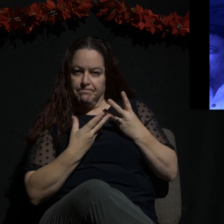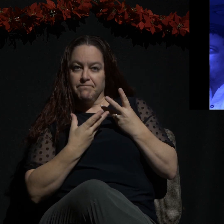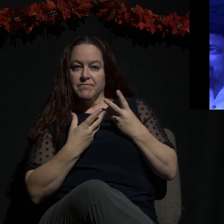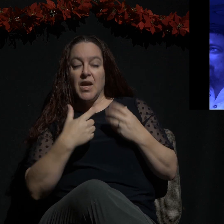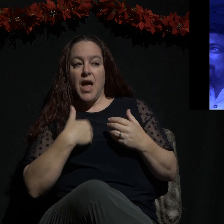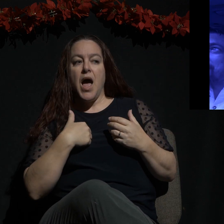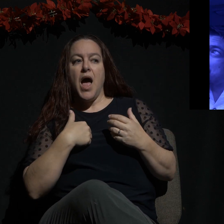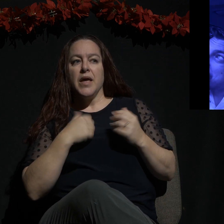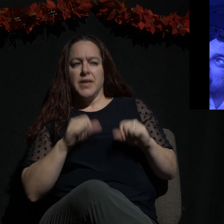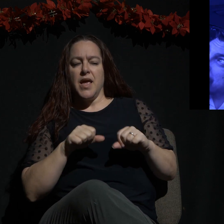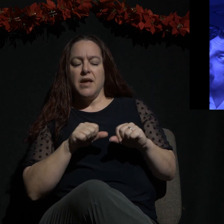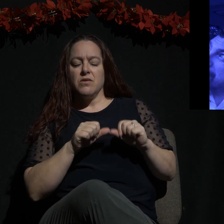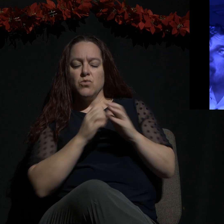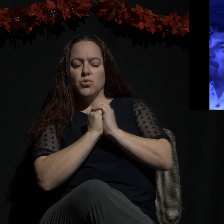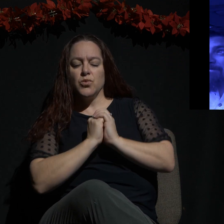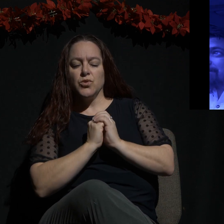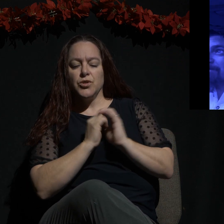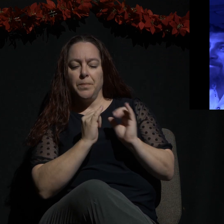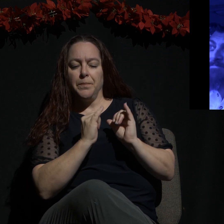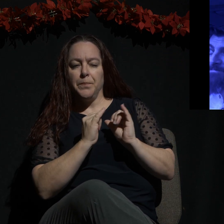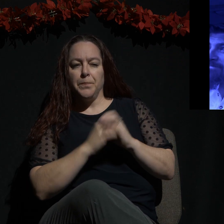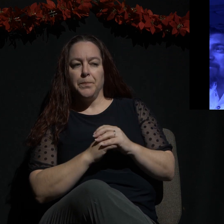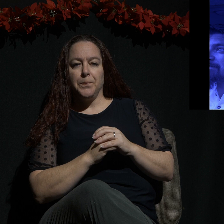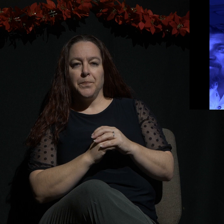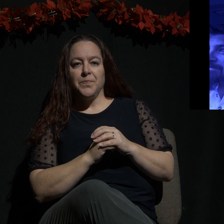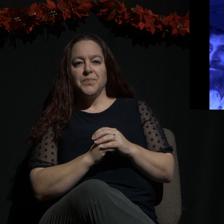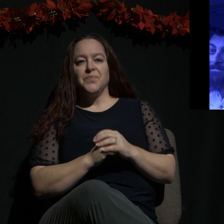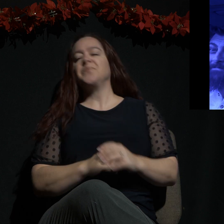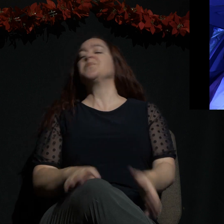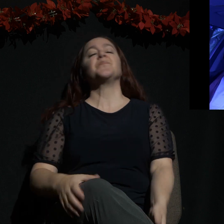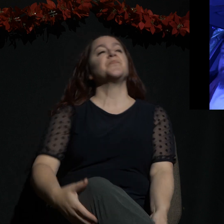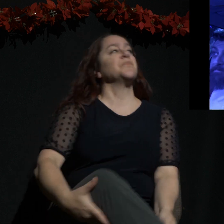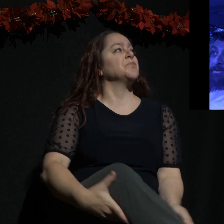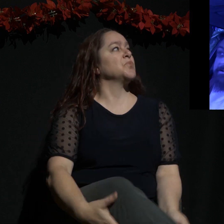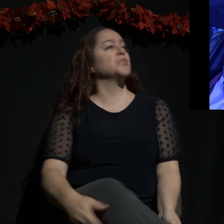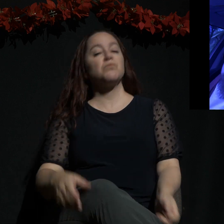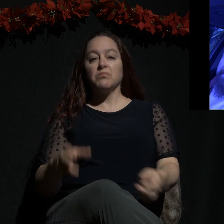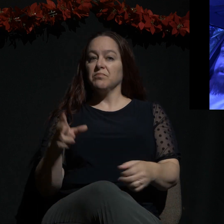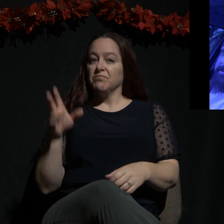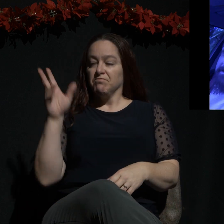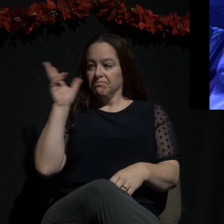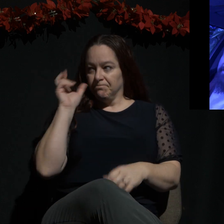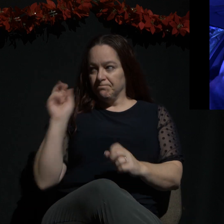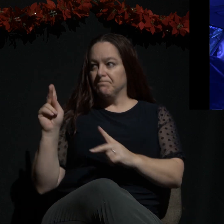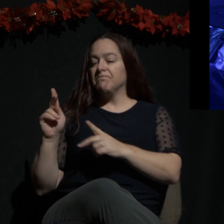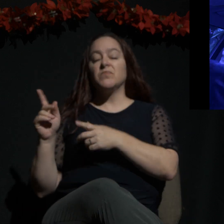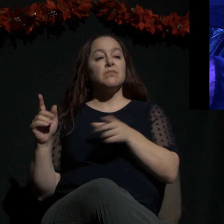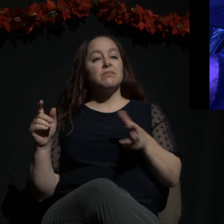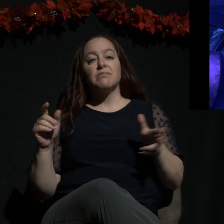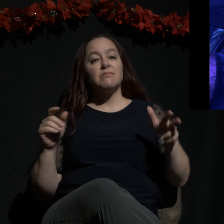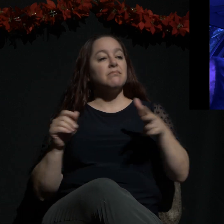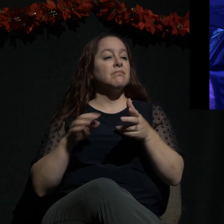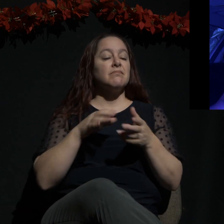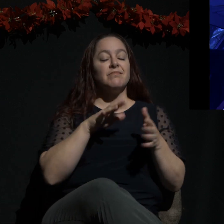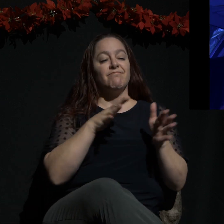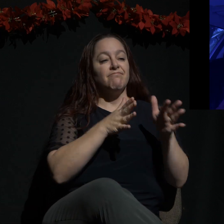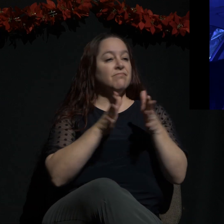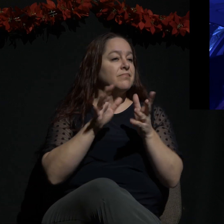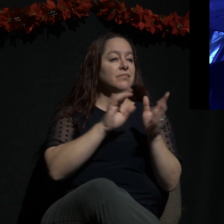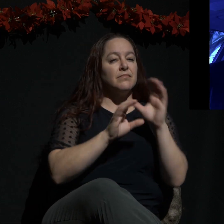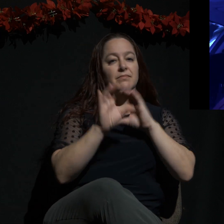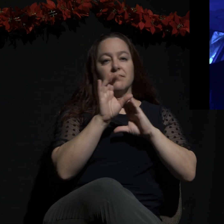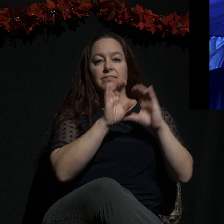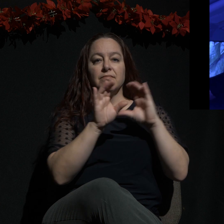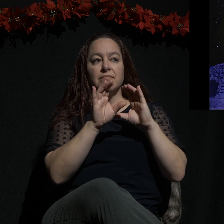to me so that I, too, may go and worship him." And after they had heard the king, they went on their way. And the star they had seen